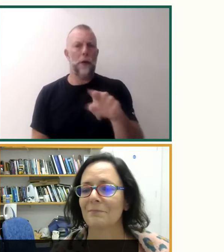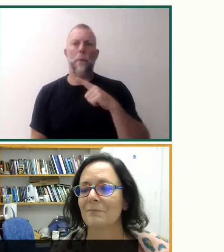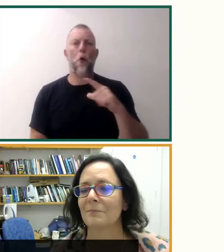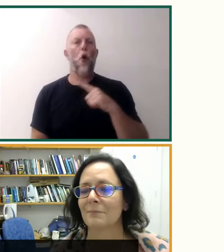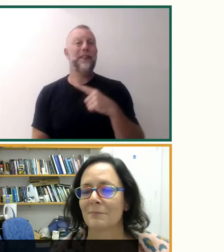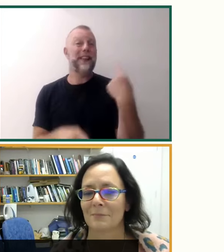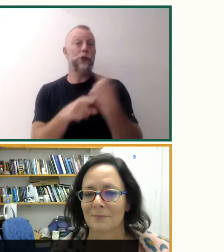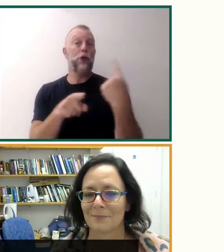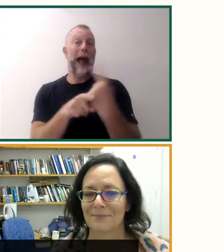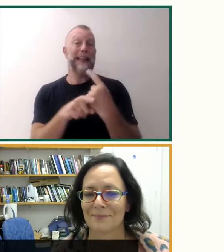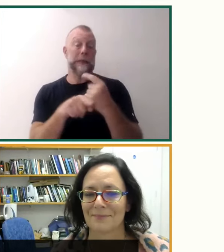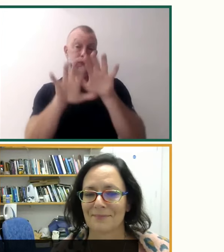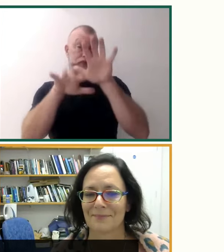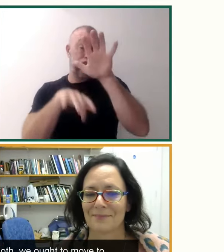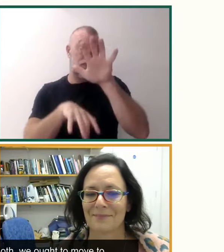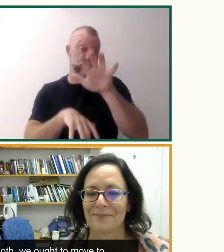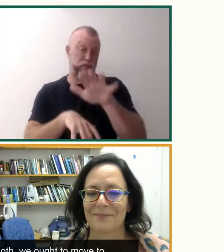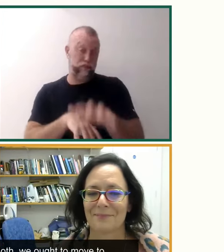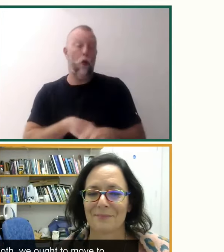teeming with them.